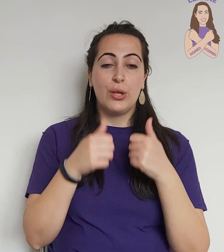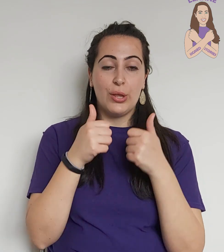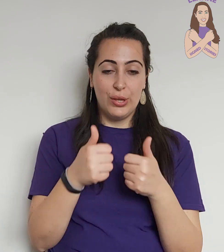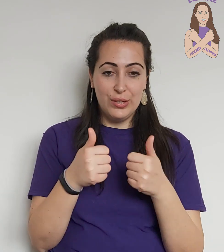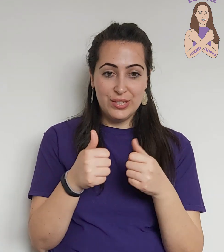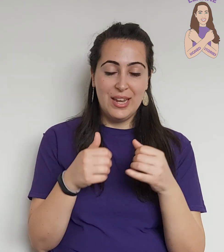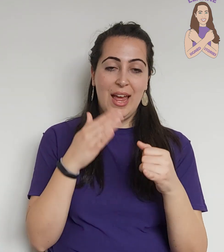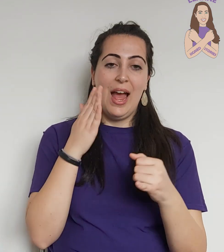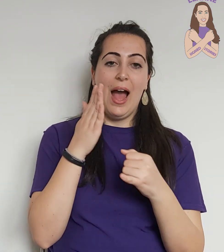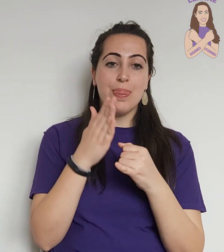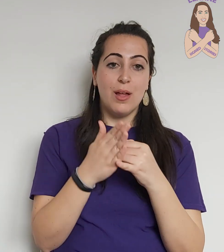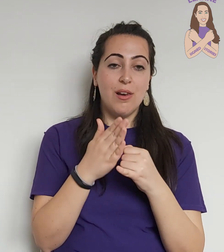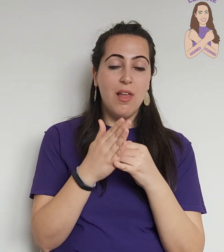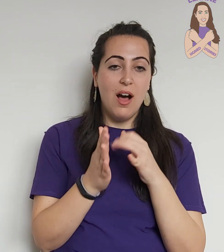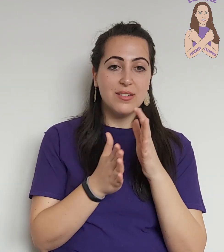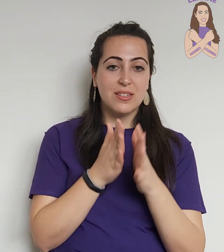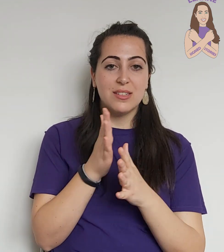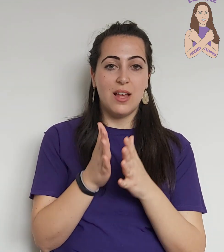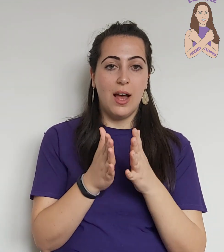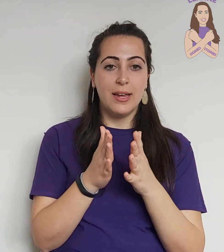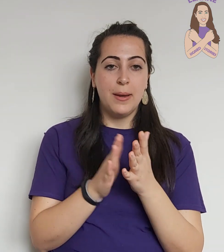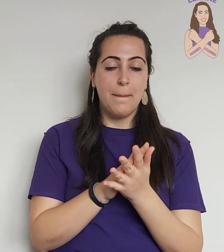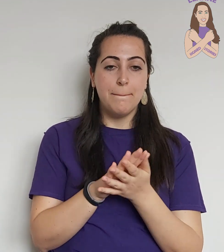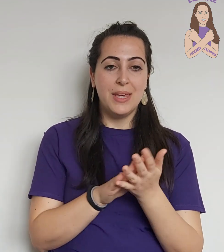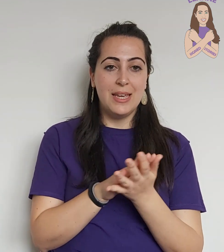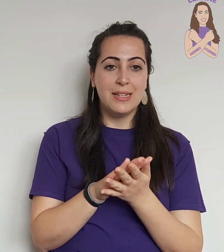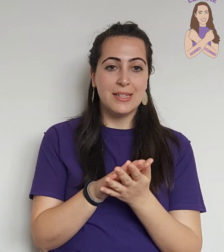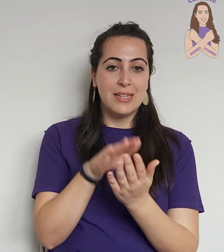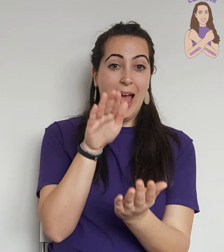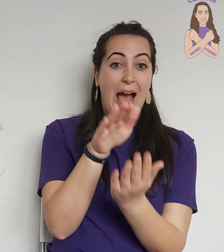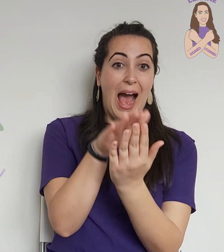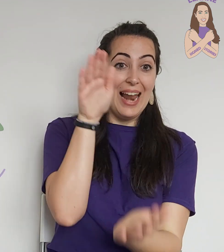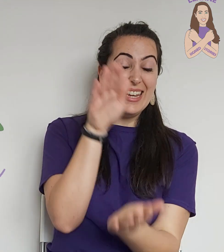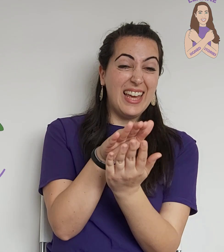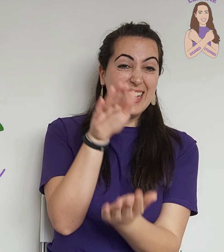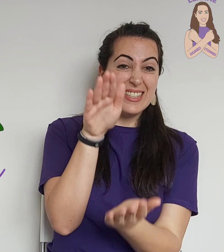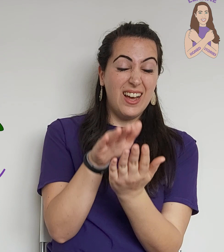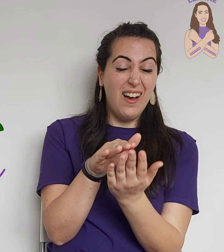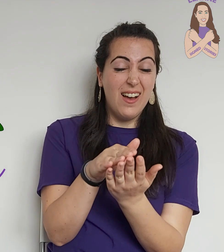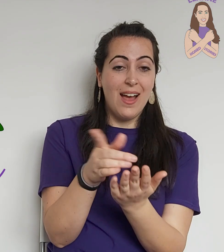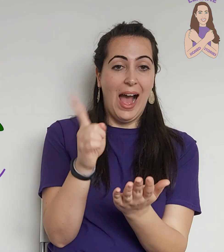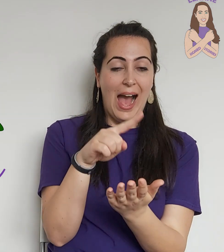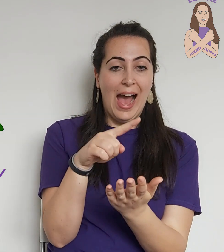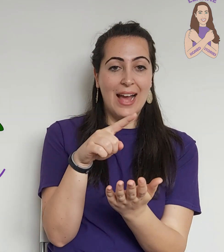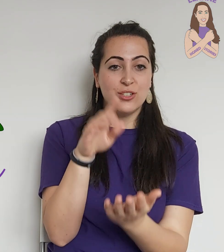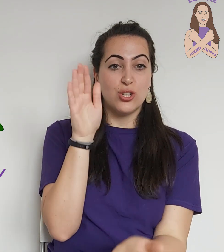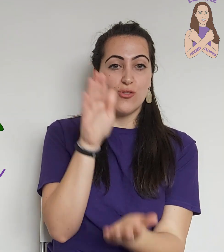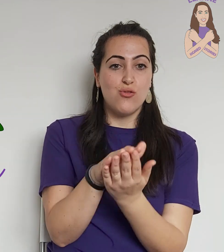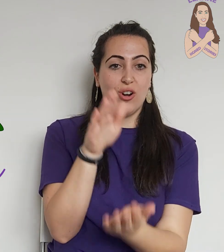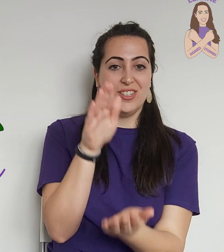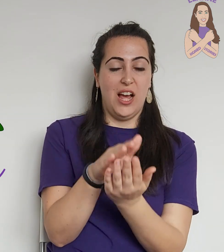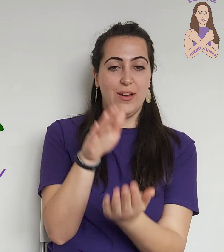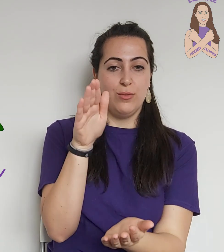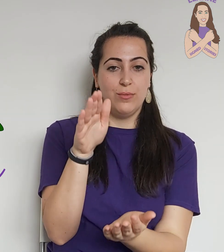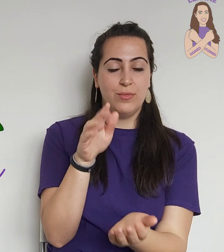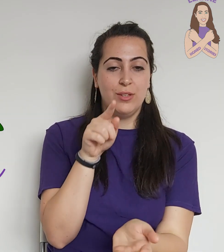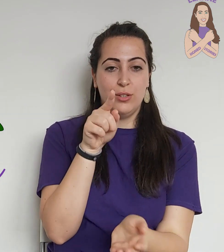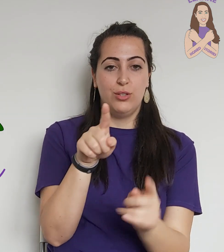Good. And the last sign means alligator and crocodile. You